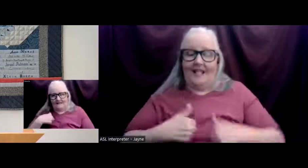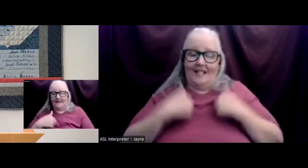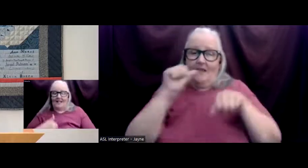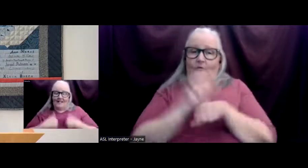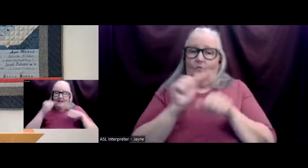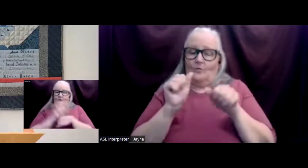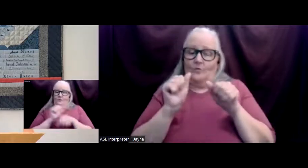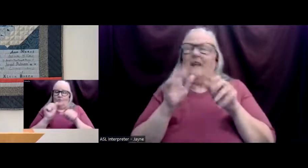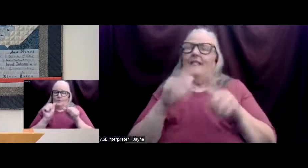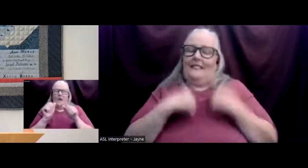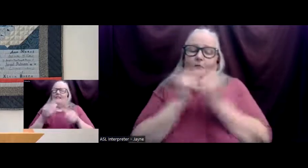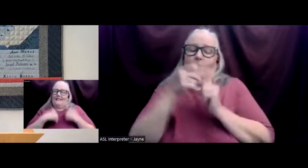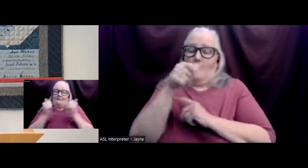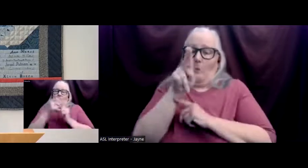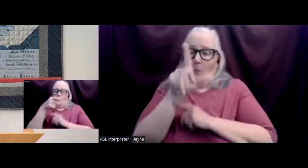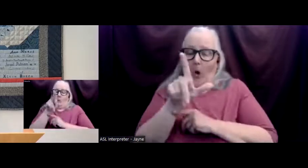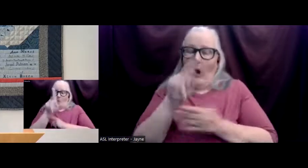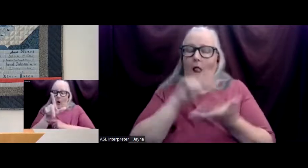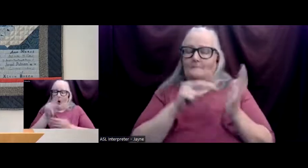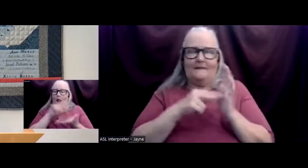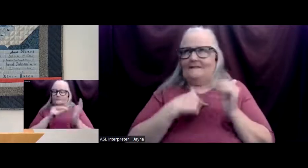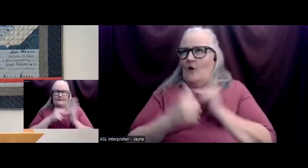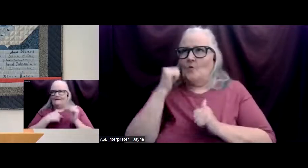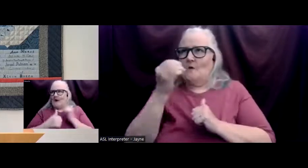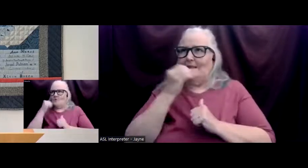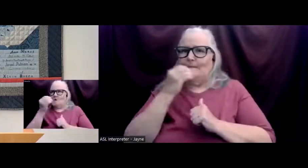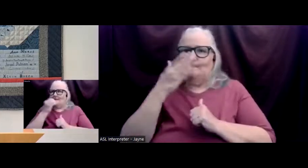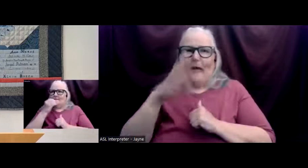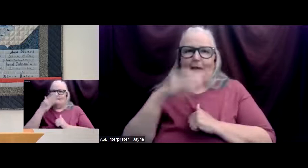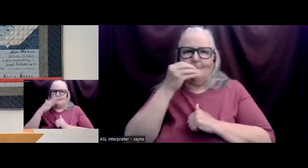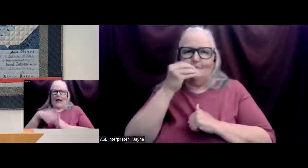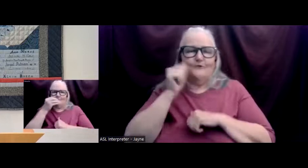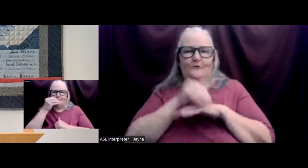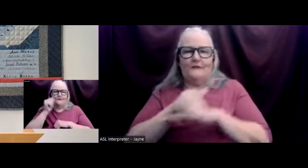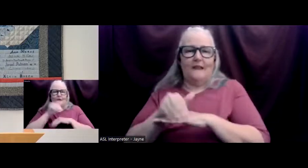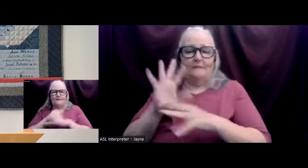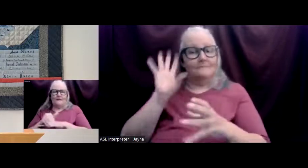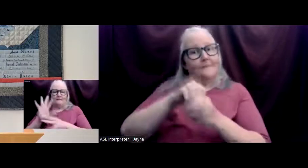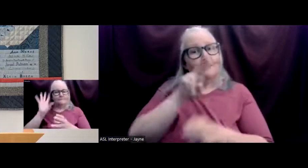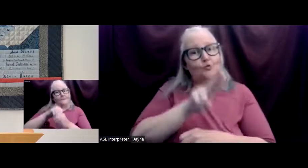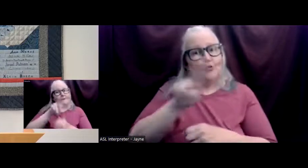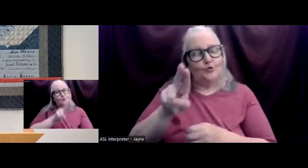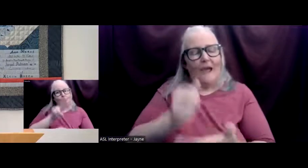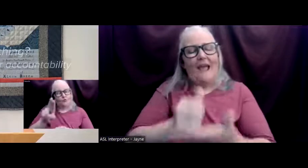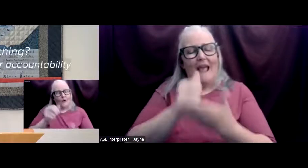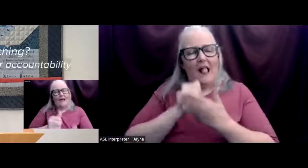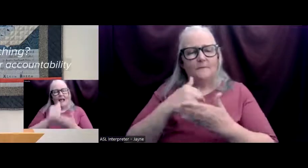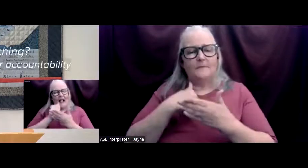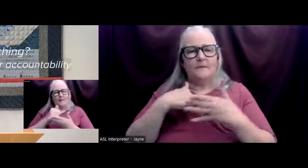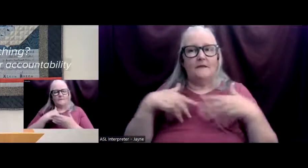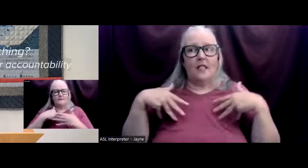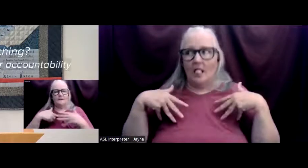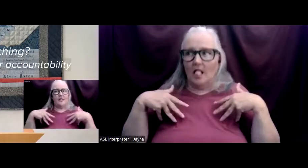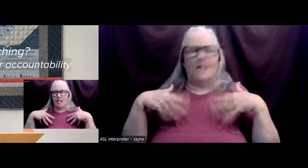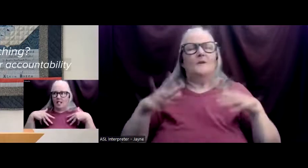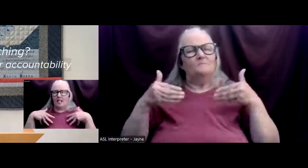discourage me from eating Cheez-Its for dinner every night, being part of a UU community helps me overcome inertia and